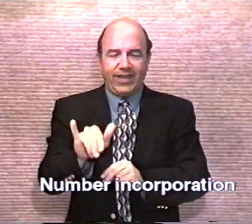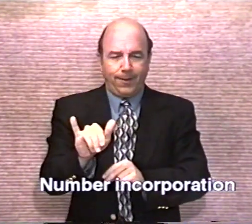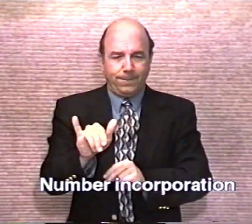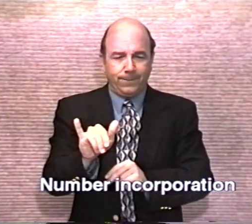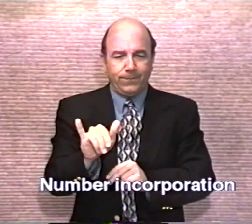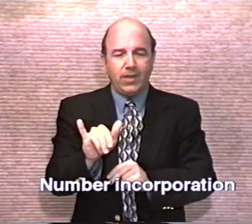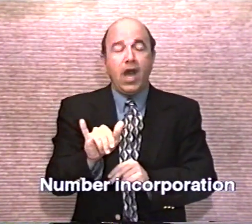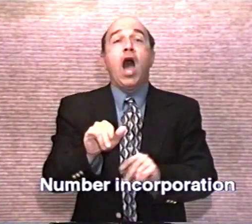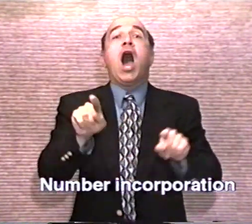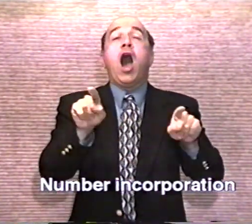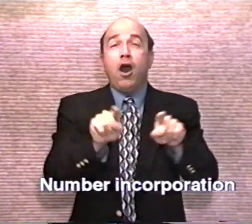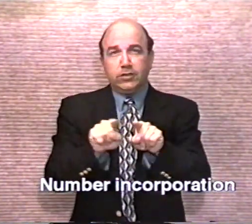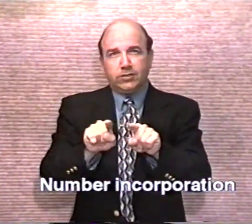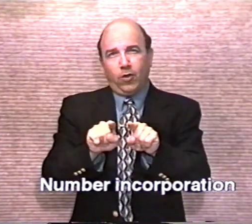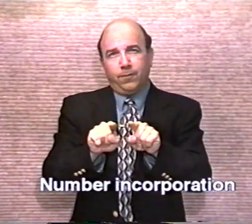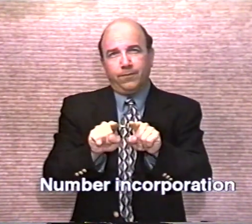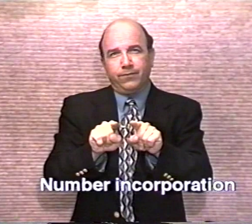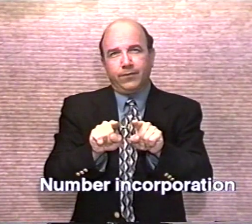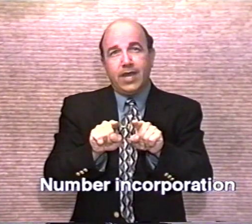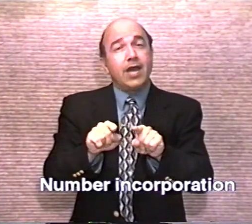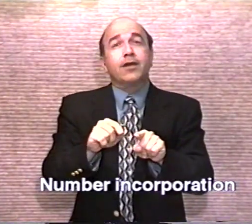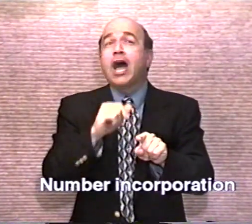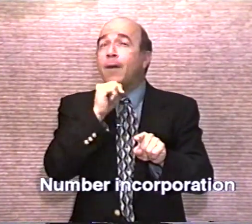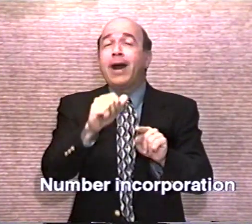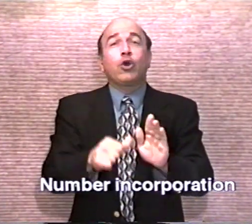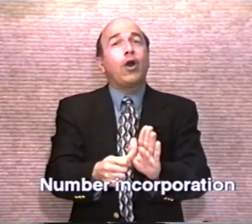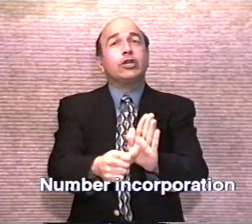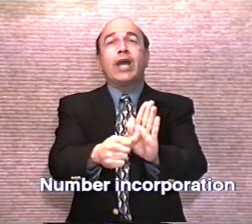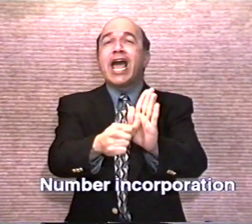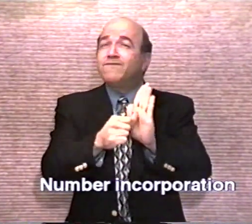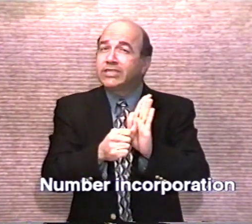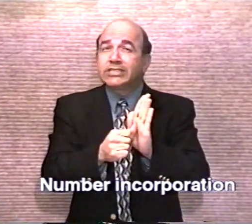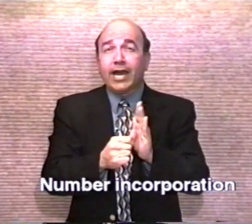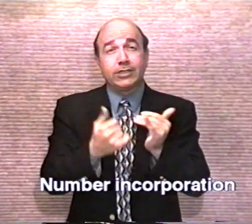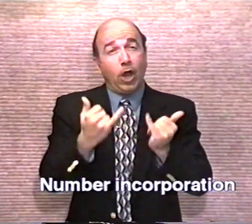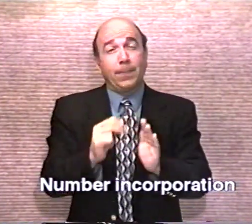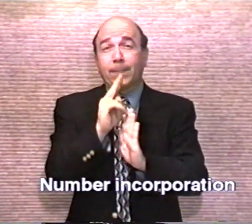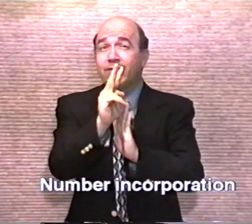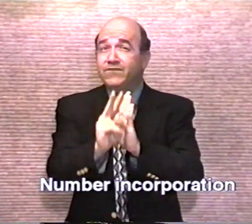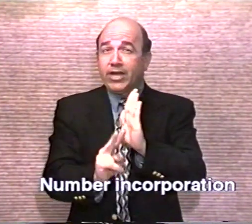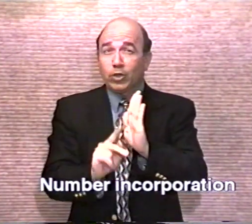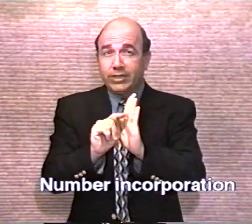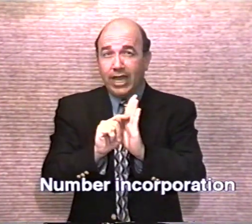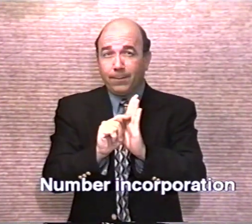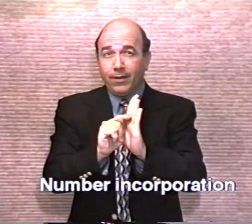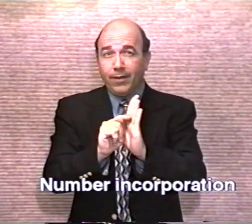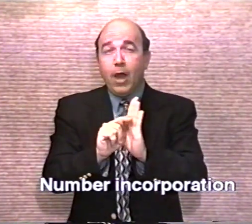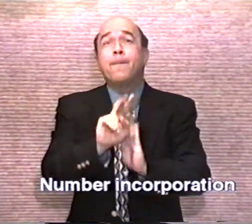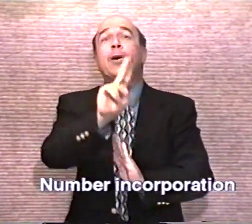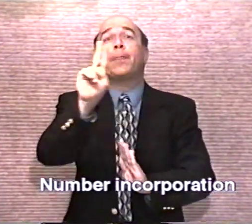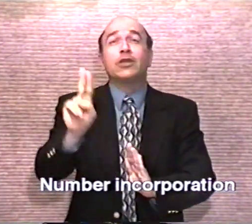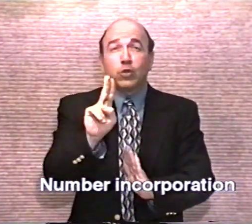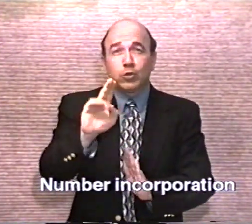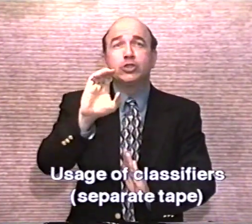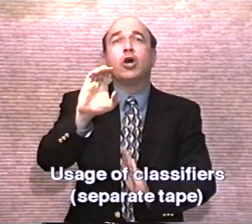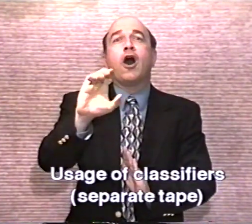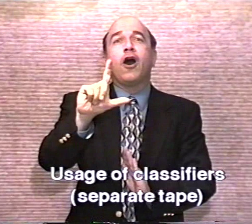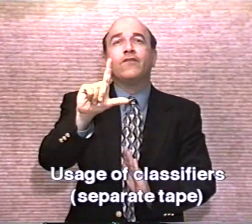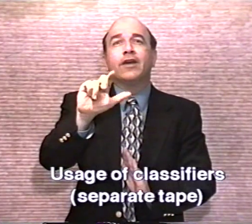that. Also, I'm not going to emphasize on this videotape, but the use of